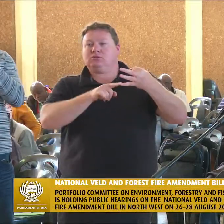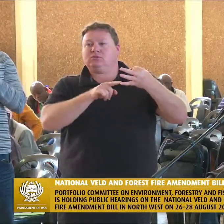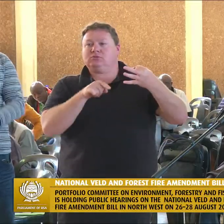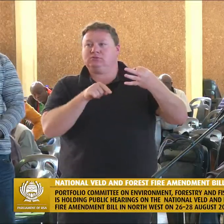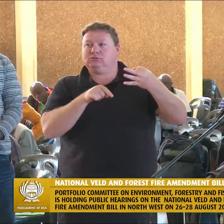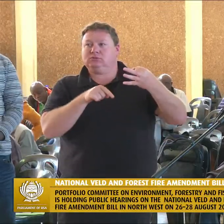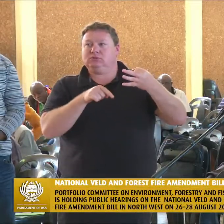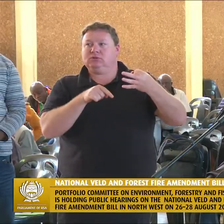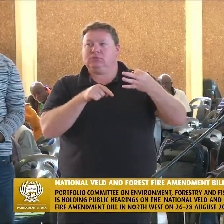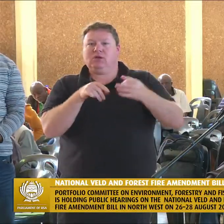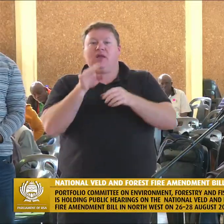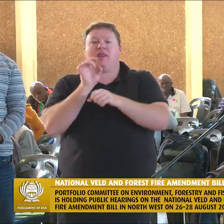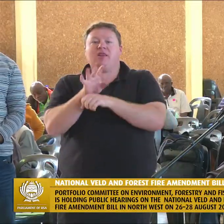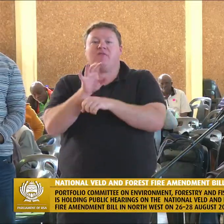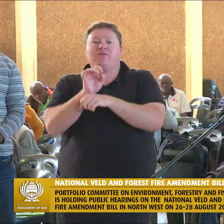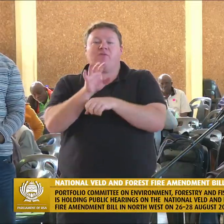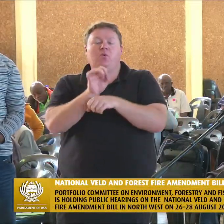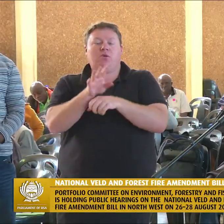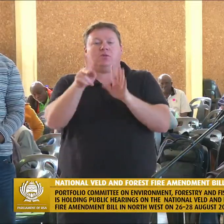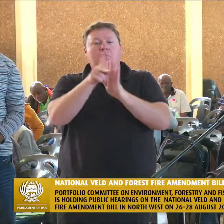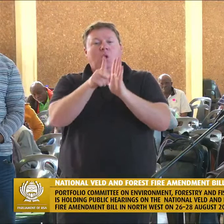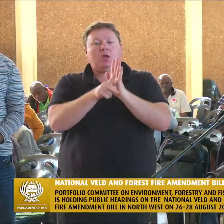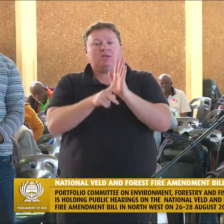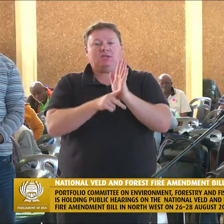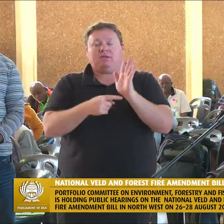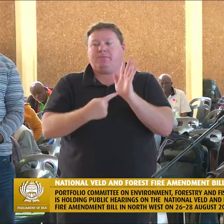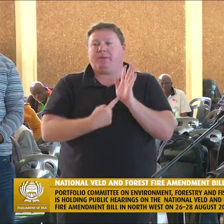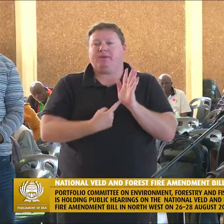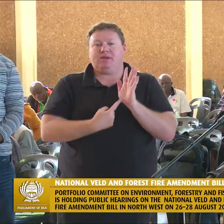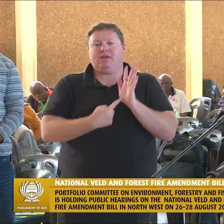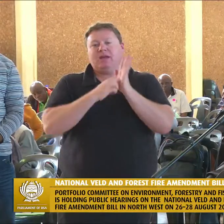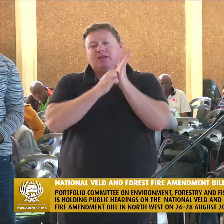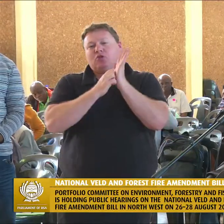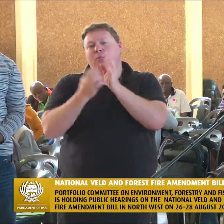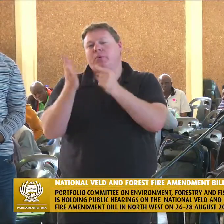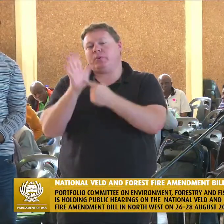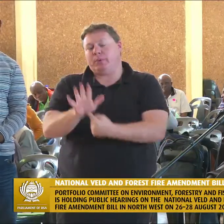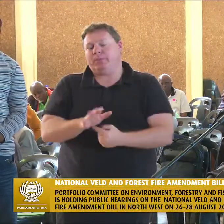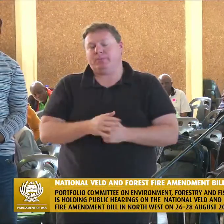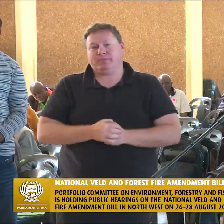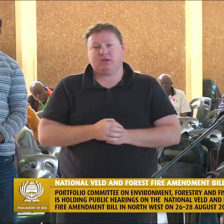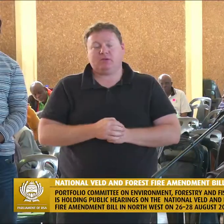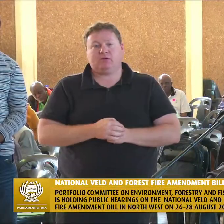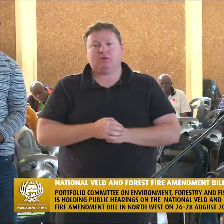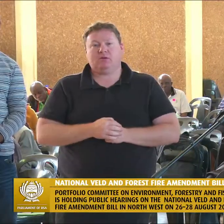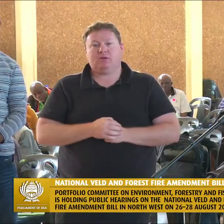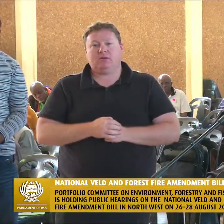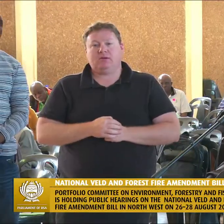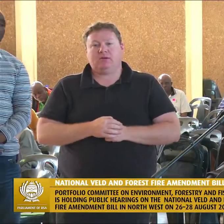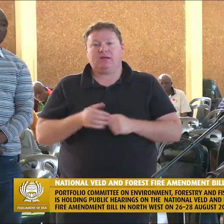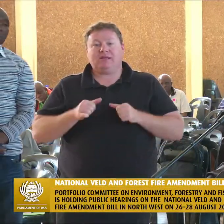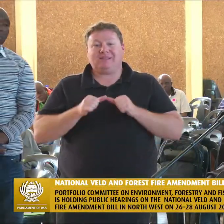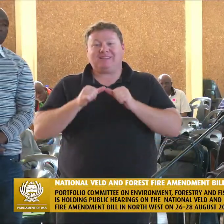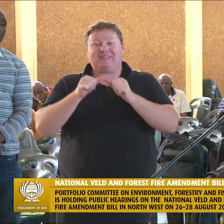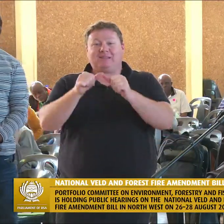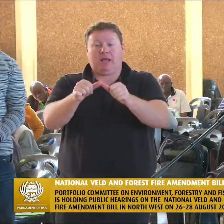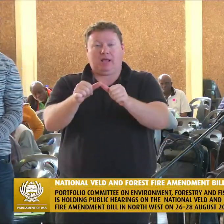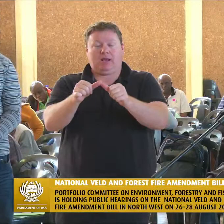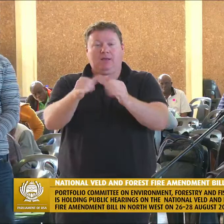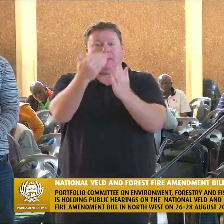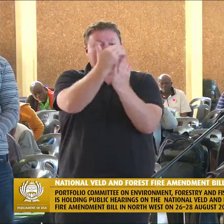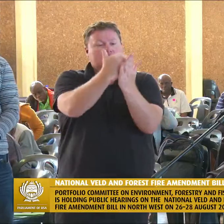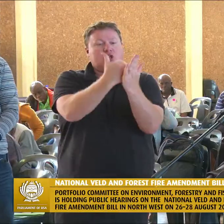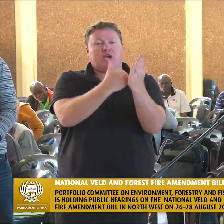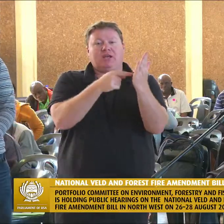is influence of policy and i'm going to give you an example if you get to look at the sustainability agenda of the mining